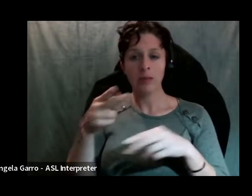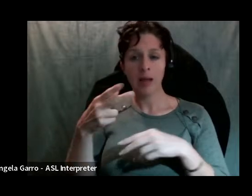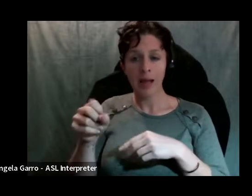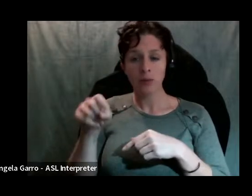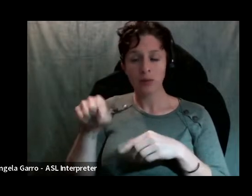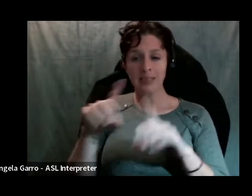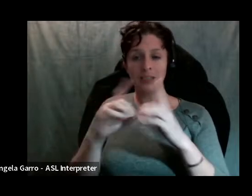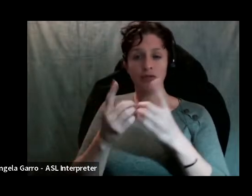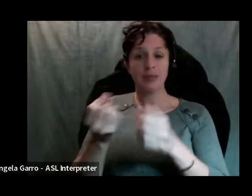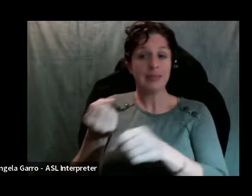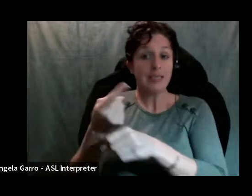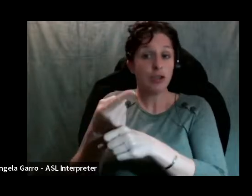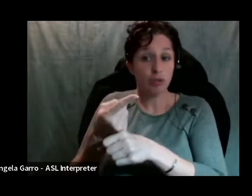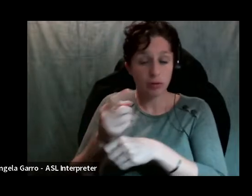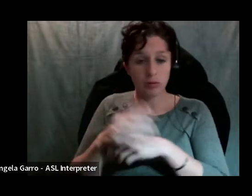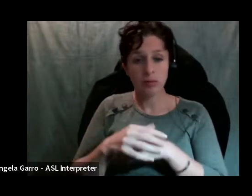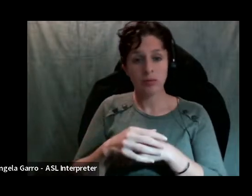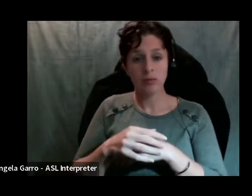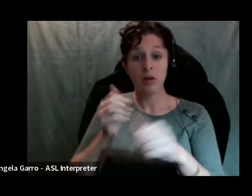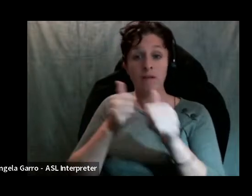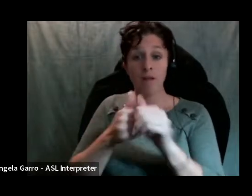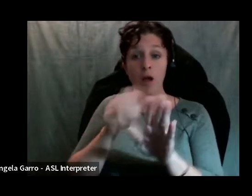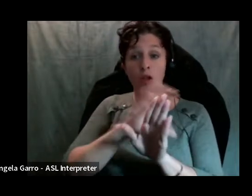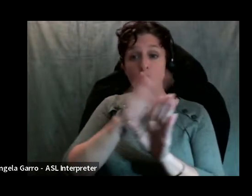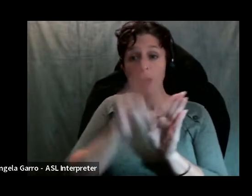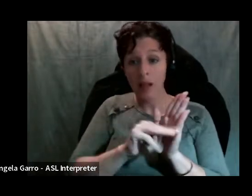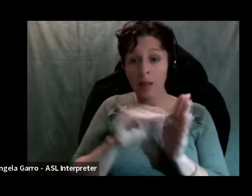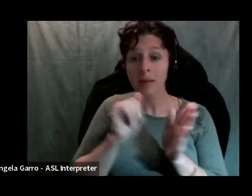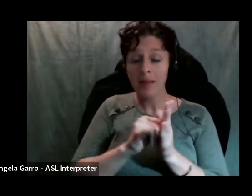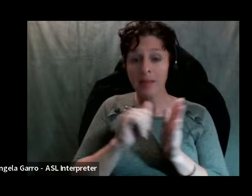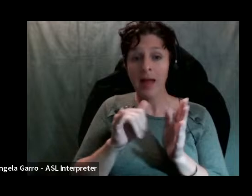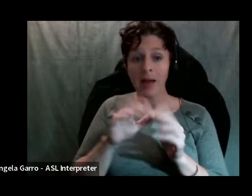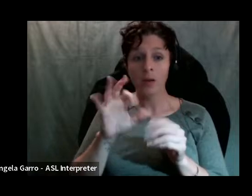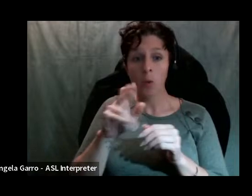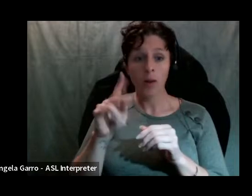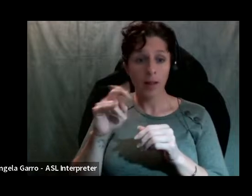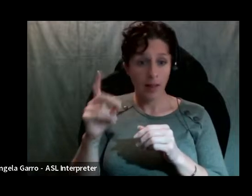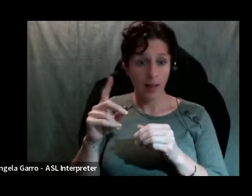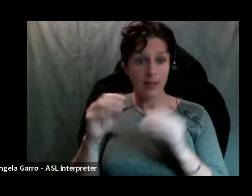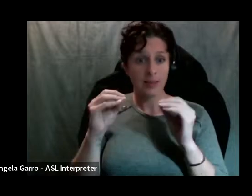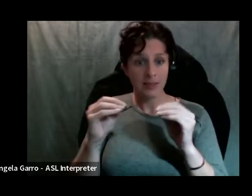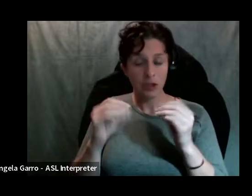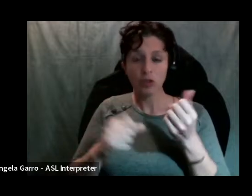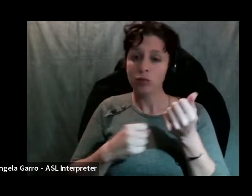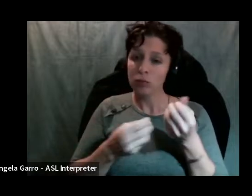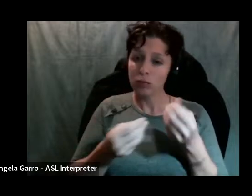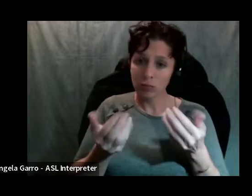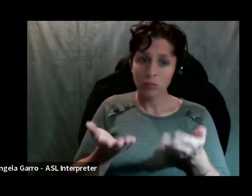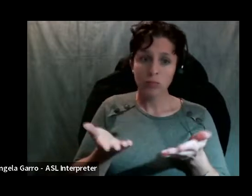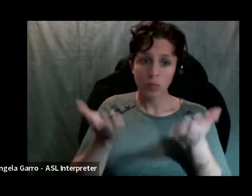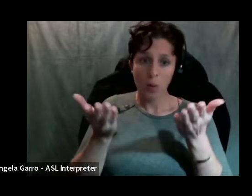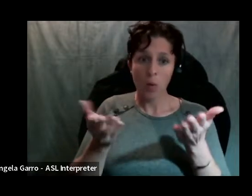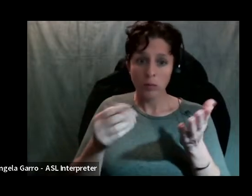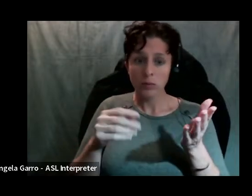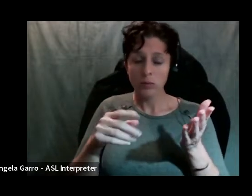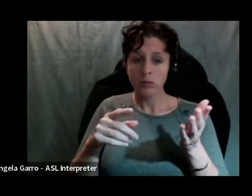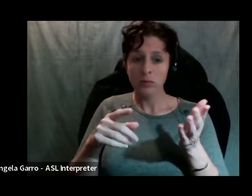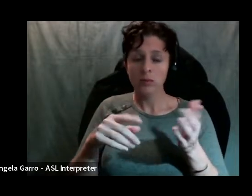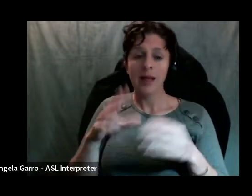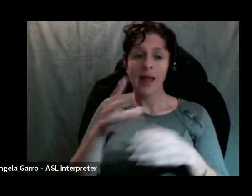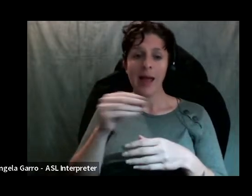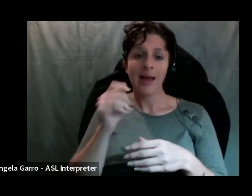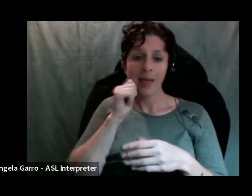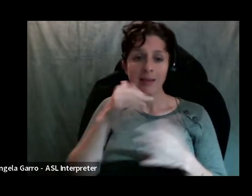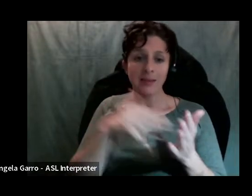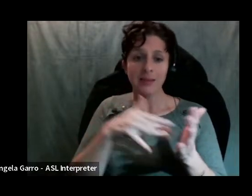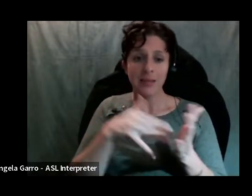year. Following the curriculum that Auckland Teacher Union, the OEA, promotes, and what I've read about the ethnic studies curriculum, I am